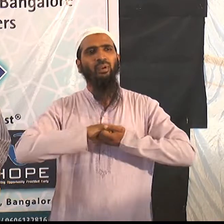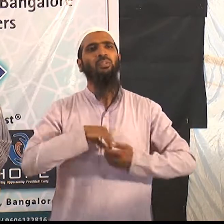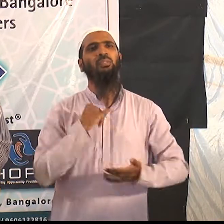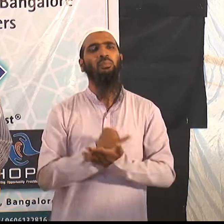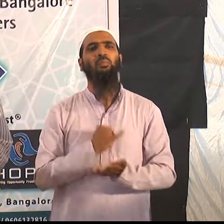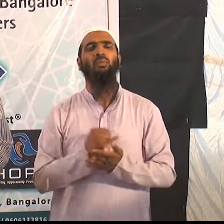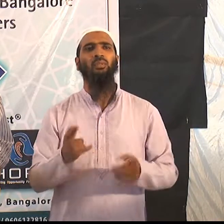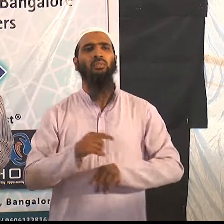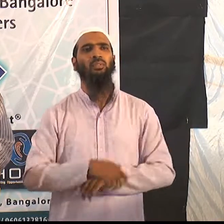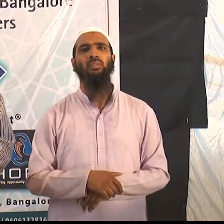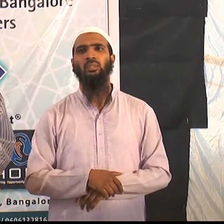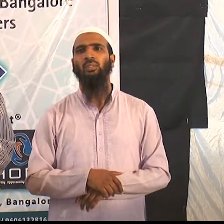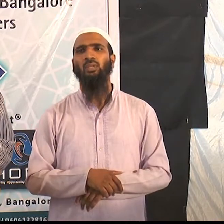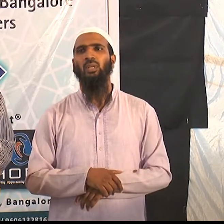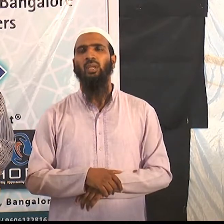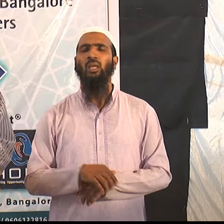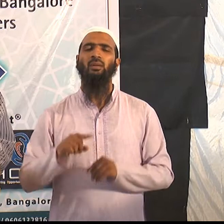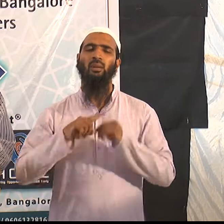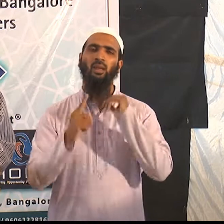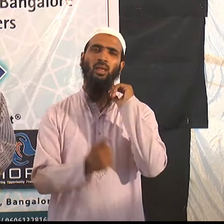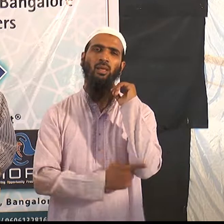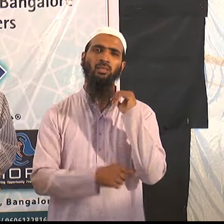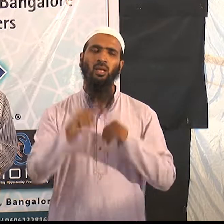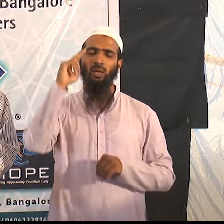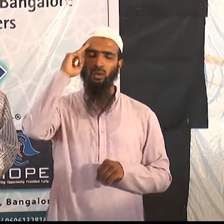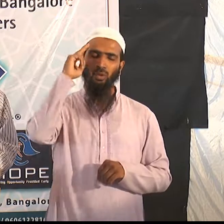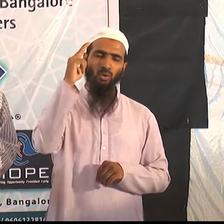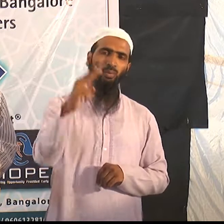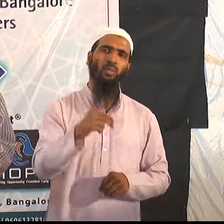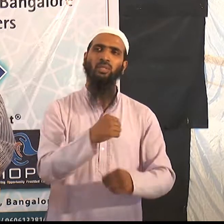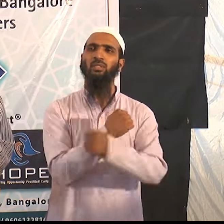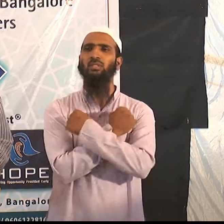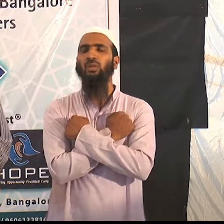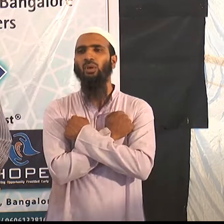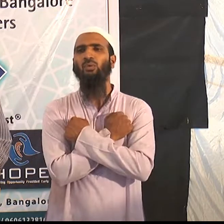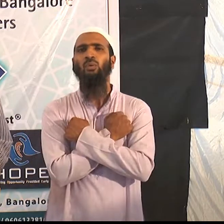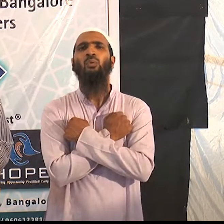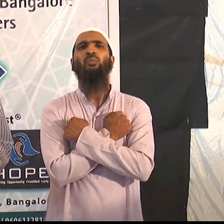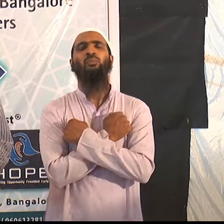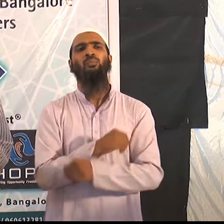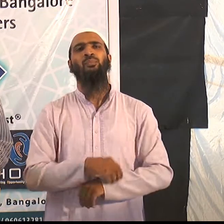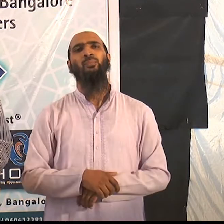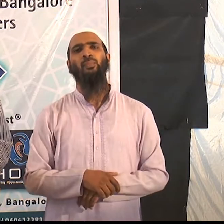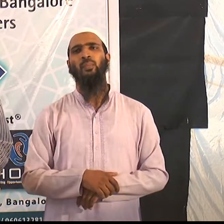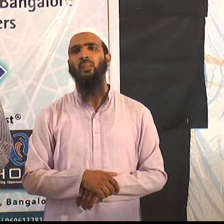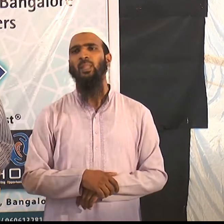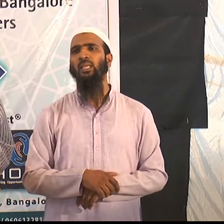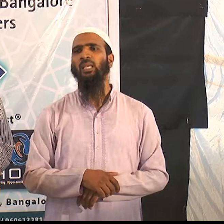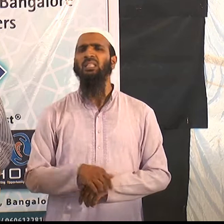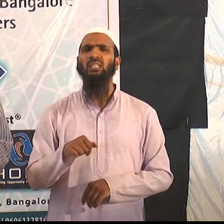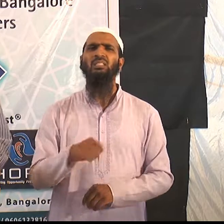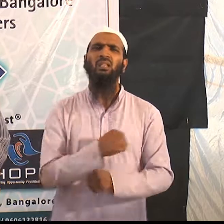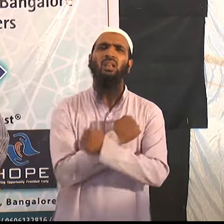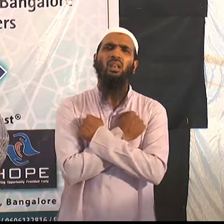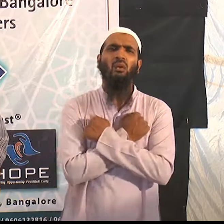And finally, hope, my friend, is for love. Love is such a powerful